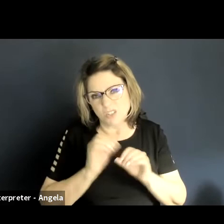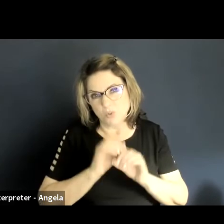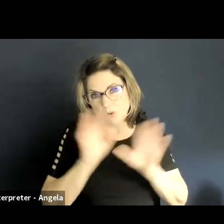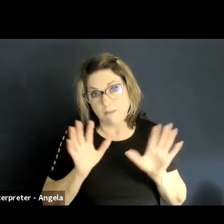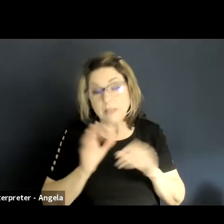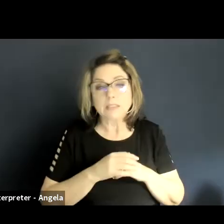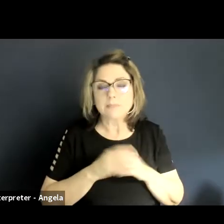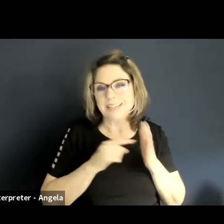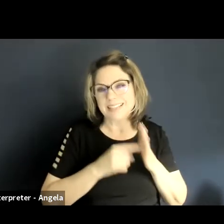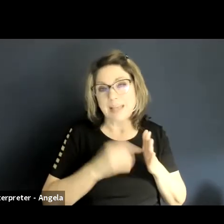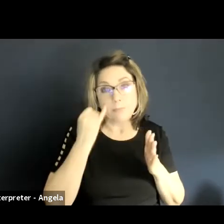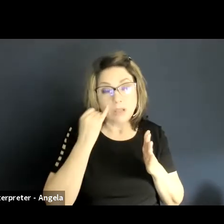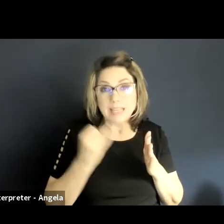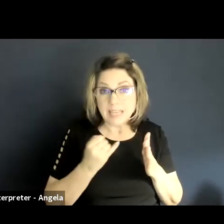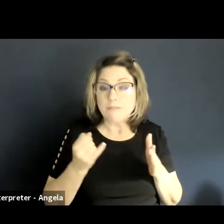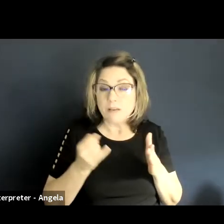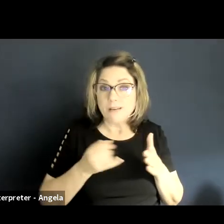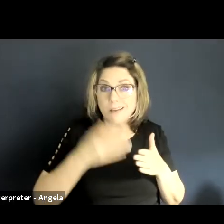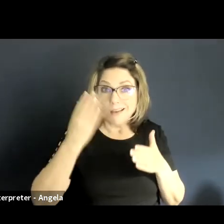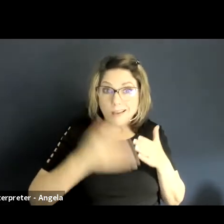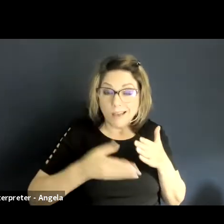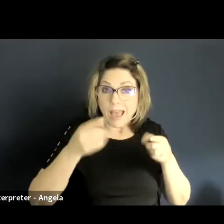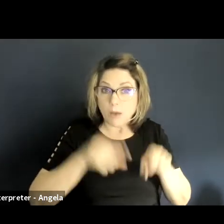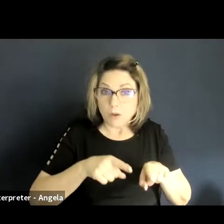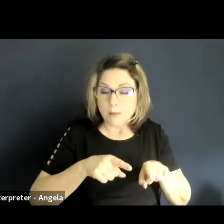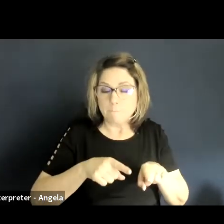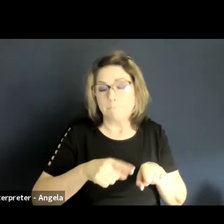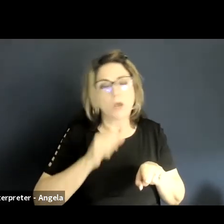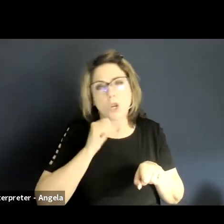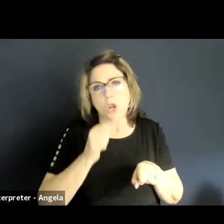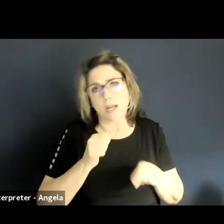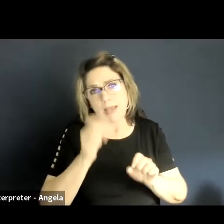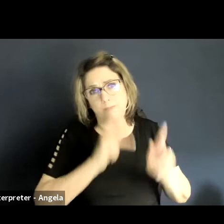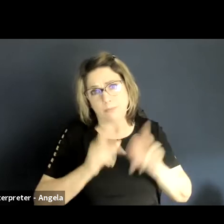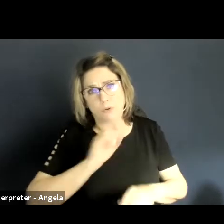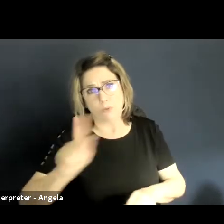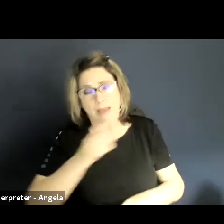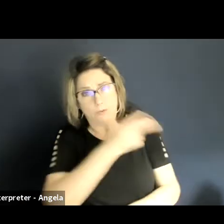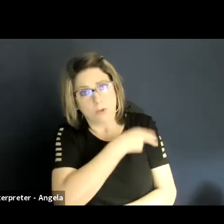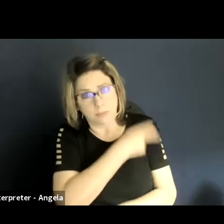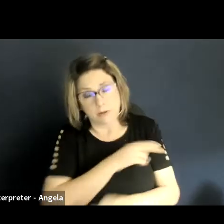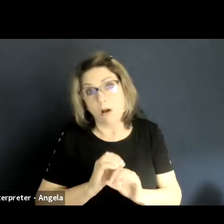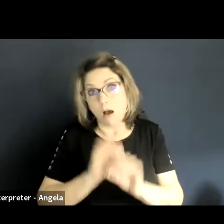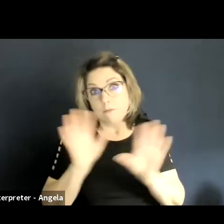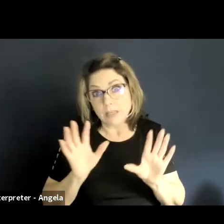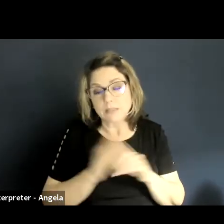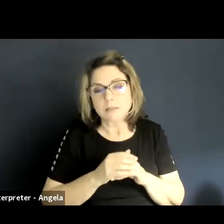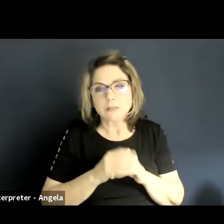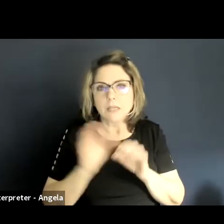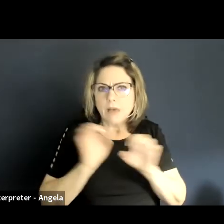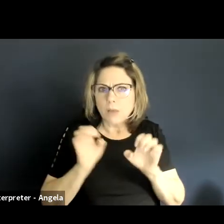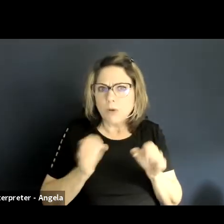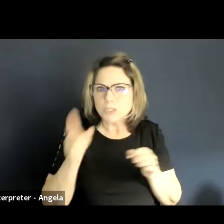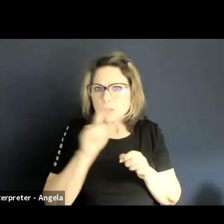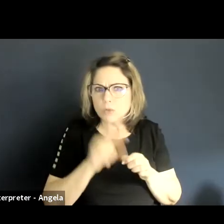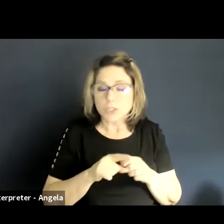overall outcome is to not have consumers return to the hospital, that's obvious. The evaluation question becomes something like, are